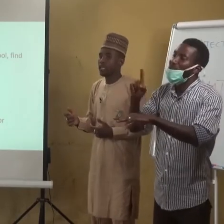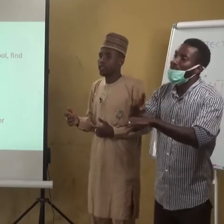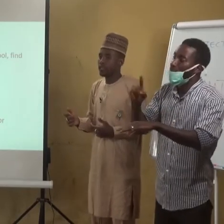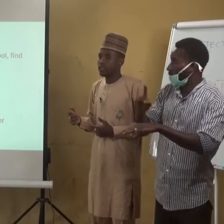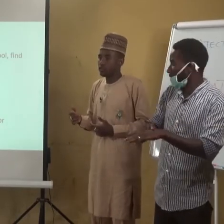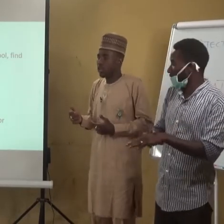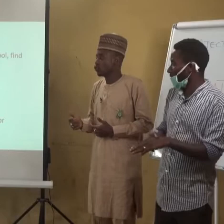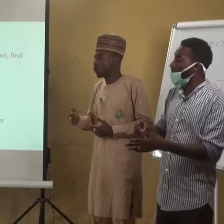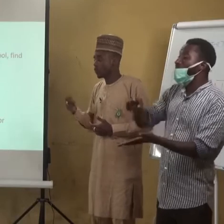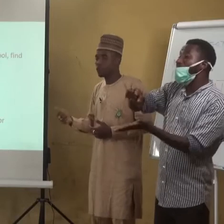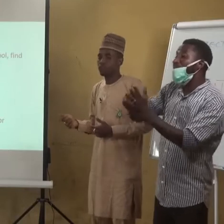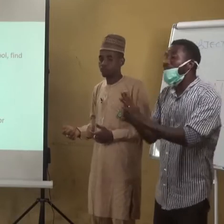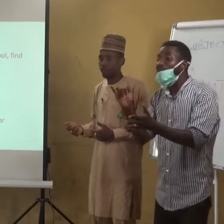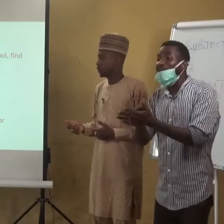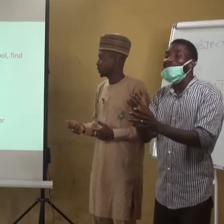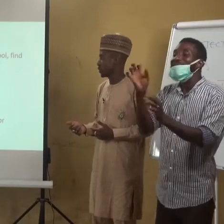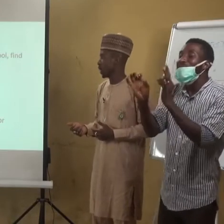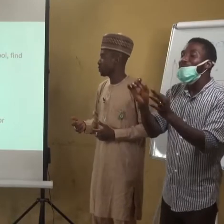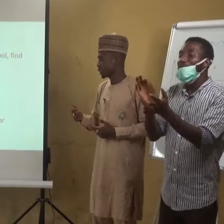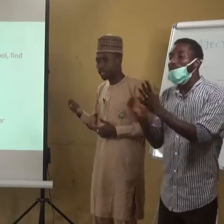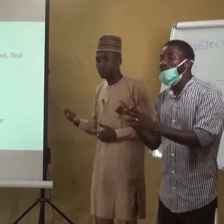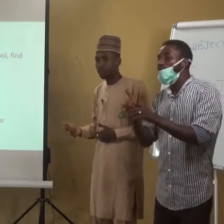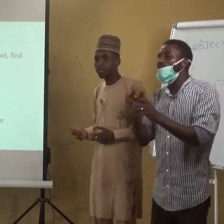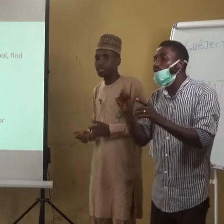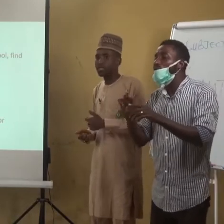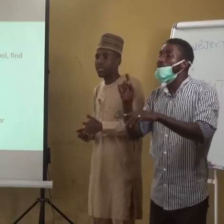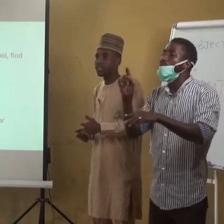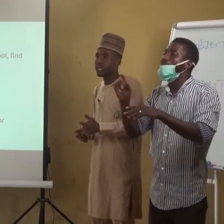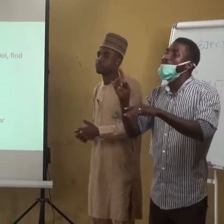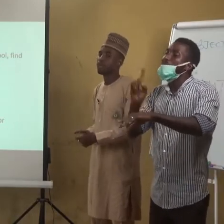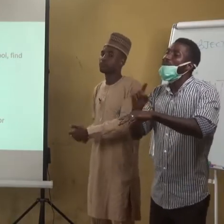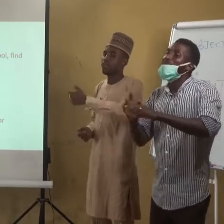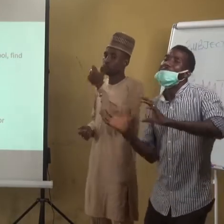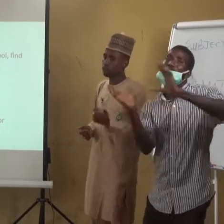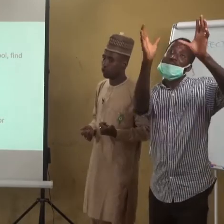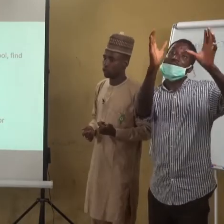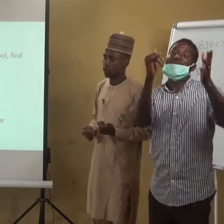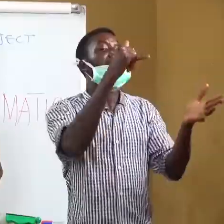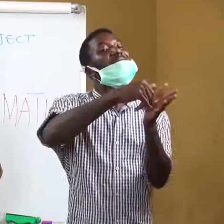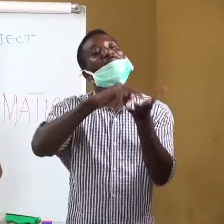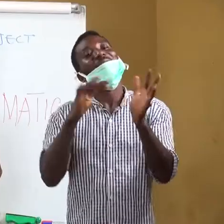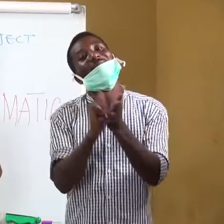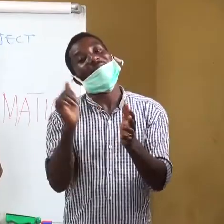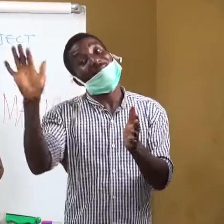Meaning, if students do not play basketball, then that student play football.